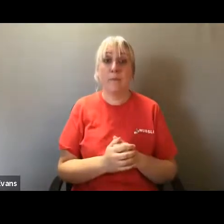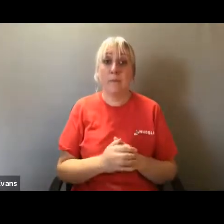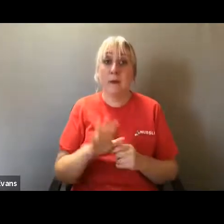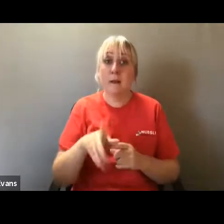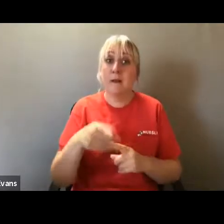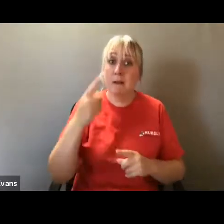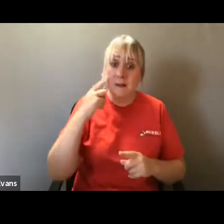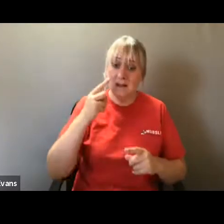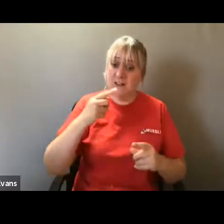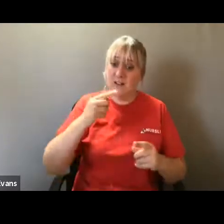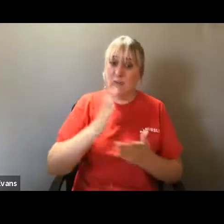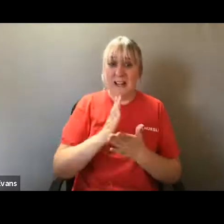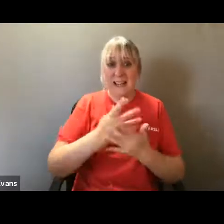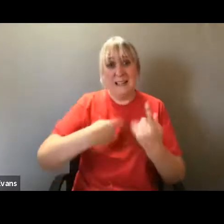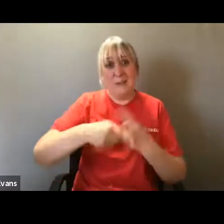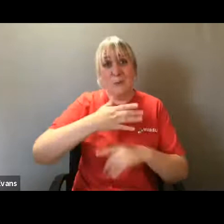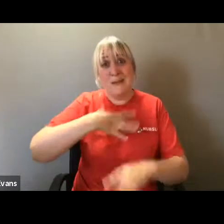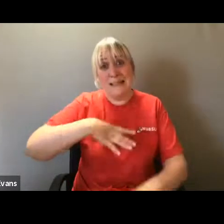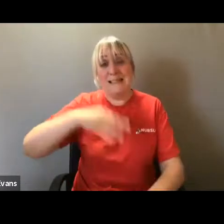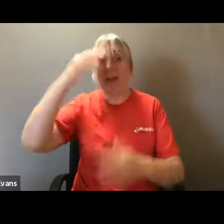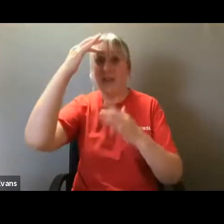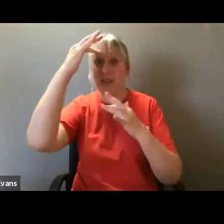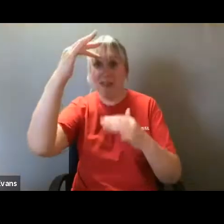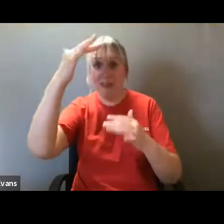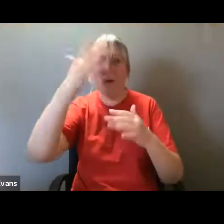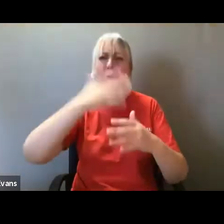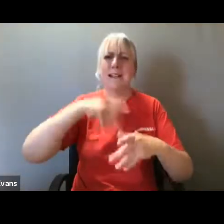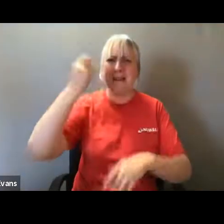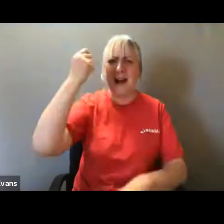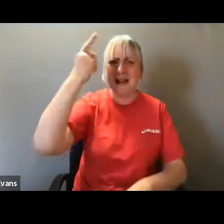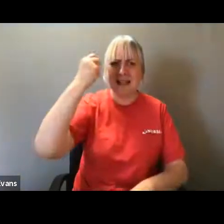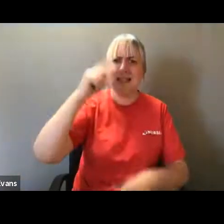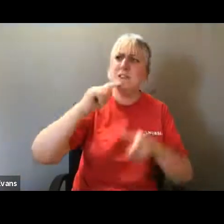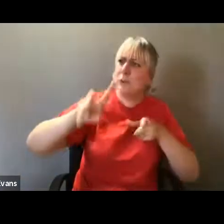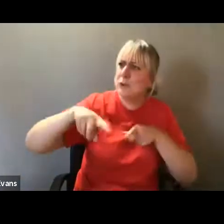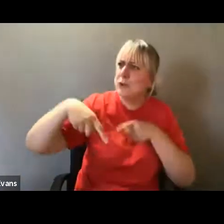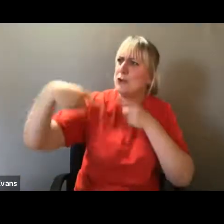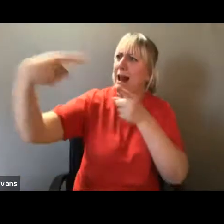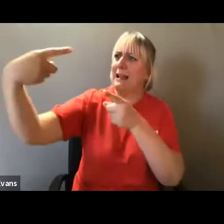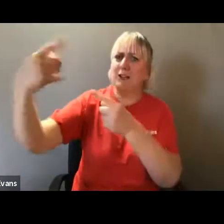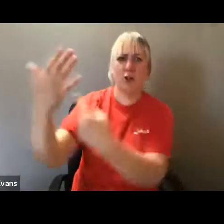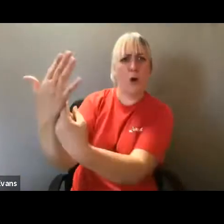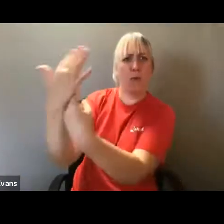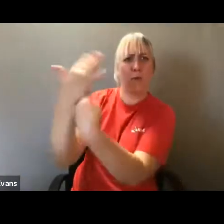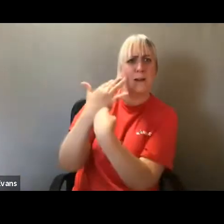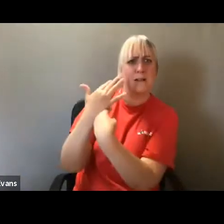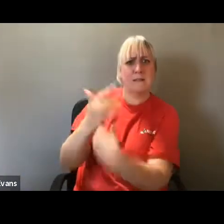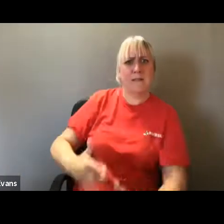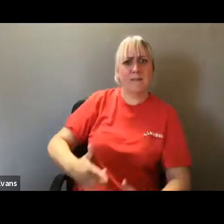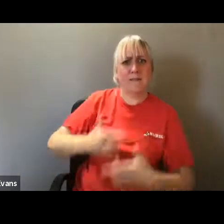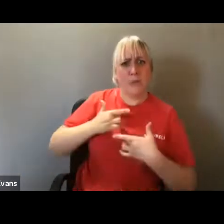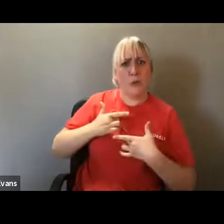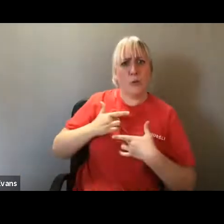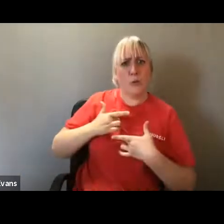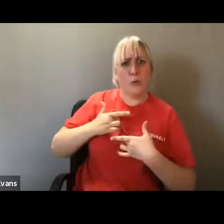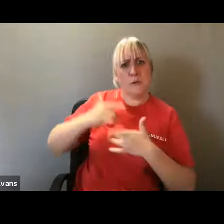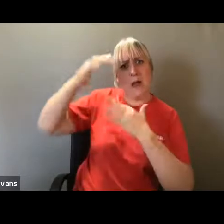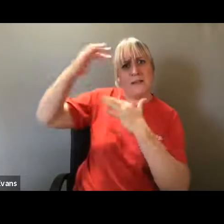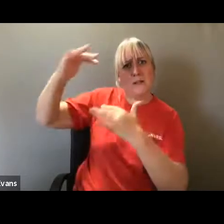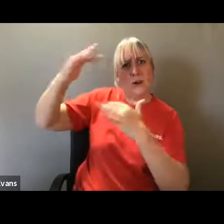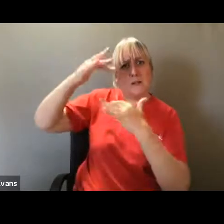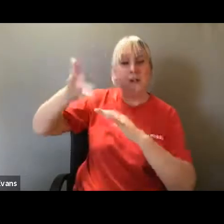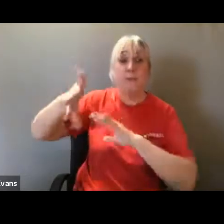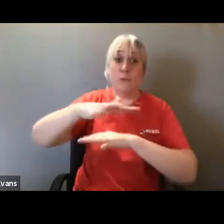without a theory and ideas that challenge the dominant and oppressive views and ideology in